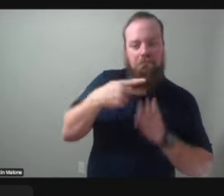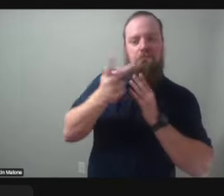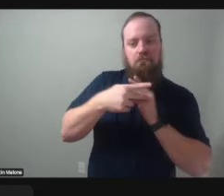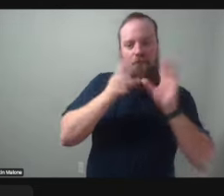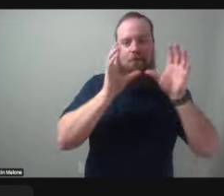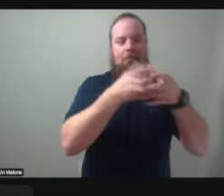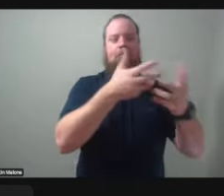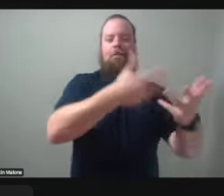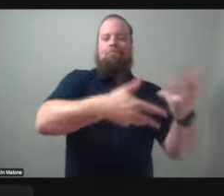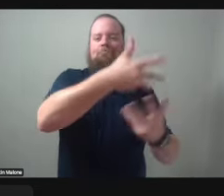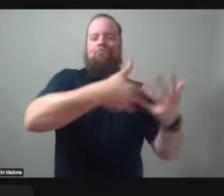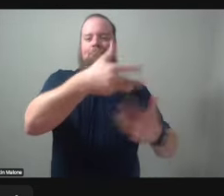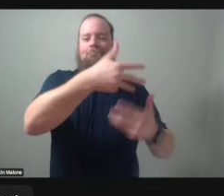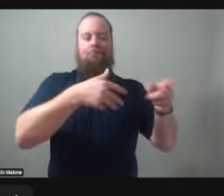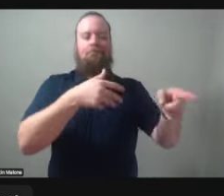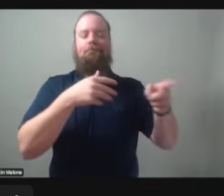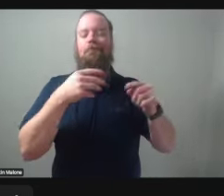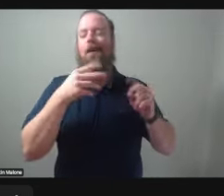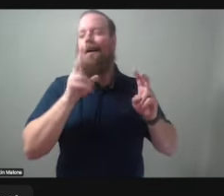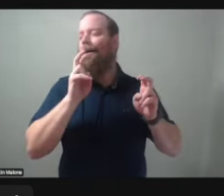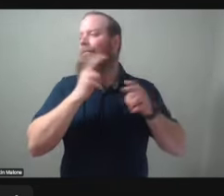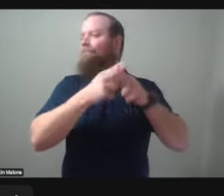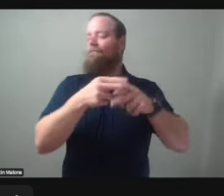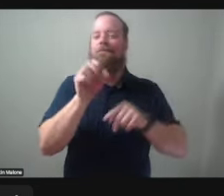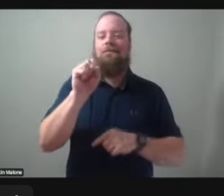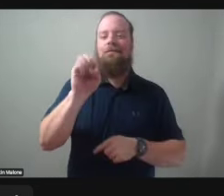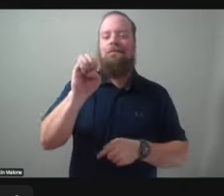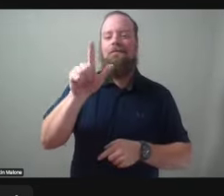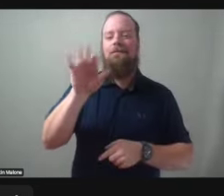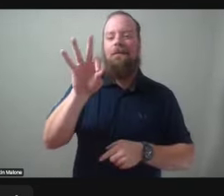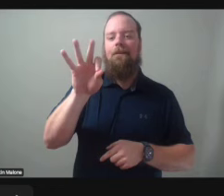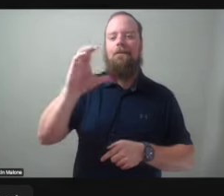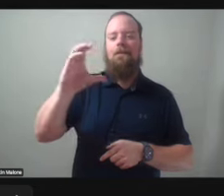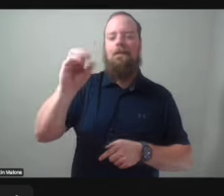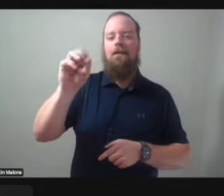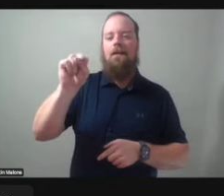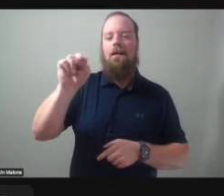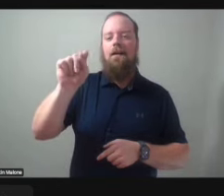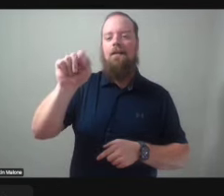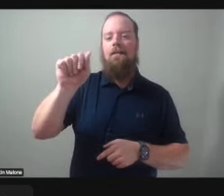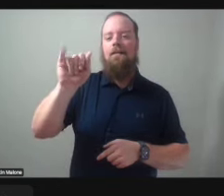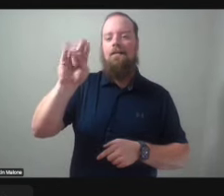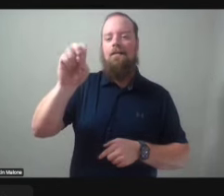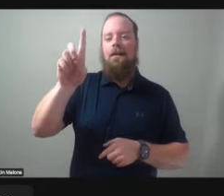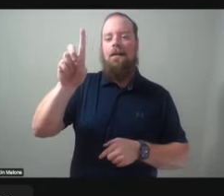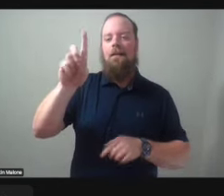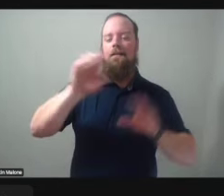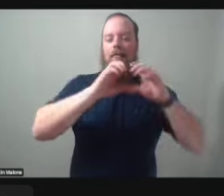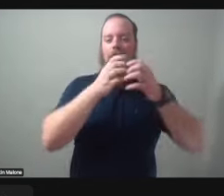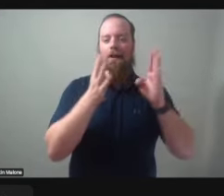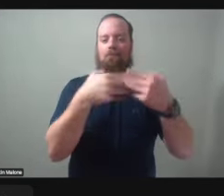schools that might have a strong deaf and hard of hearing program,